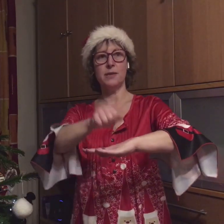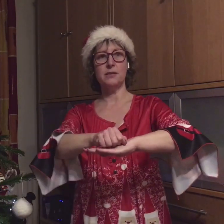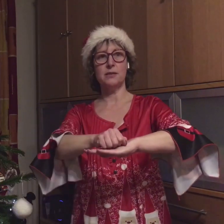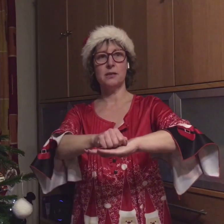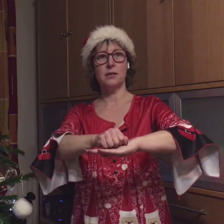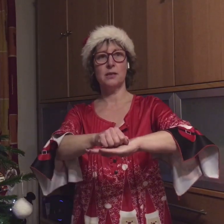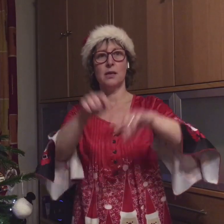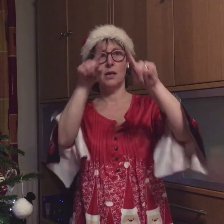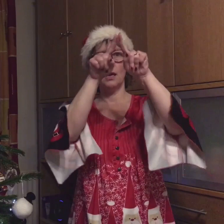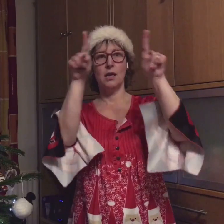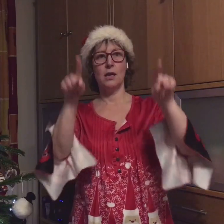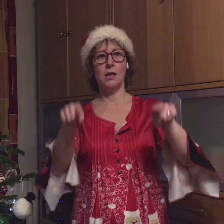Christmas